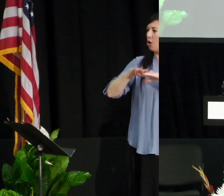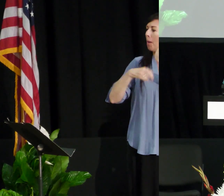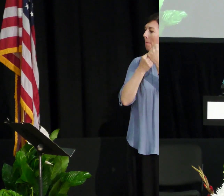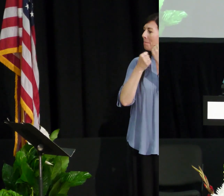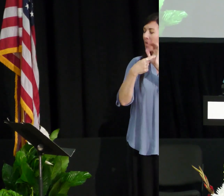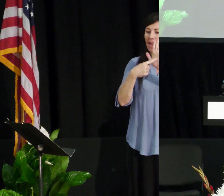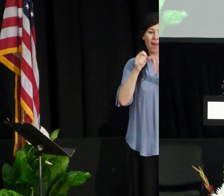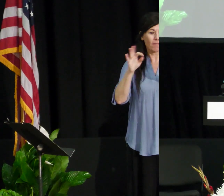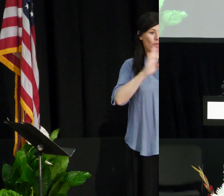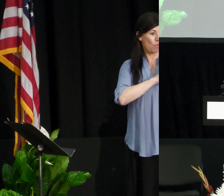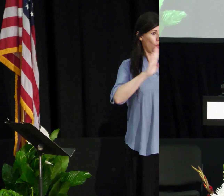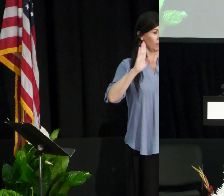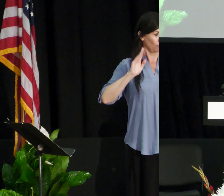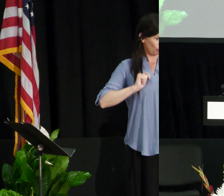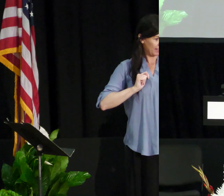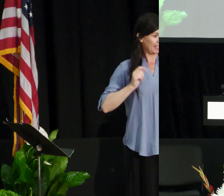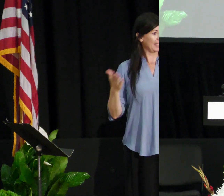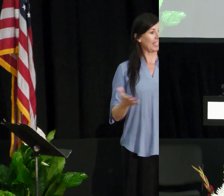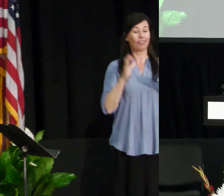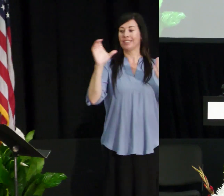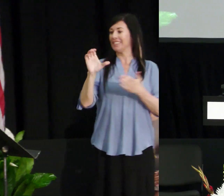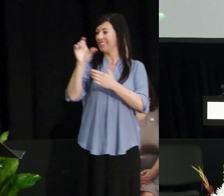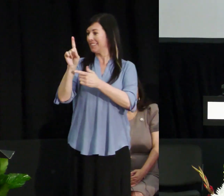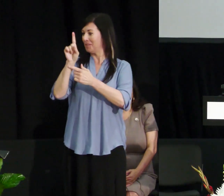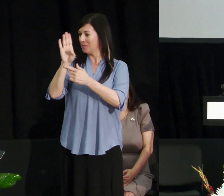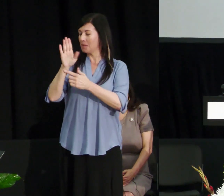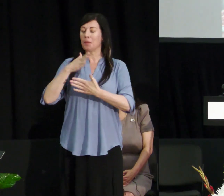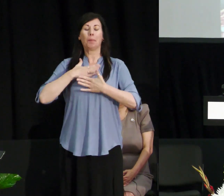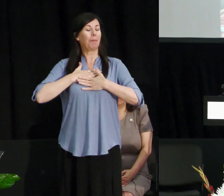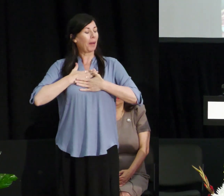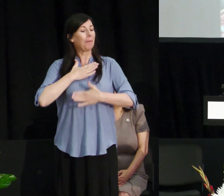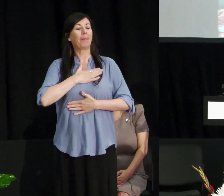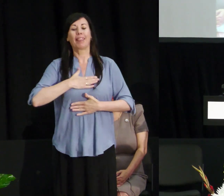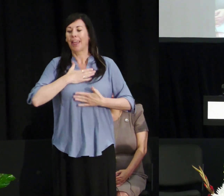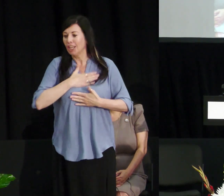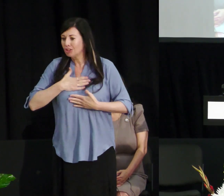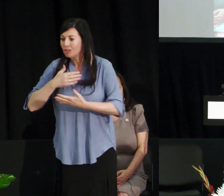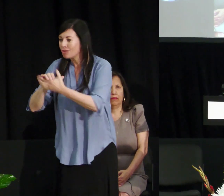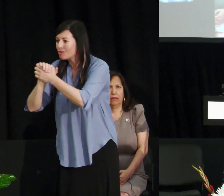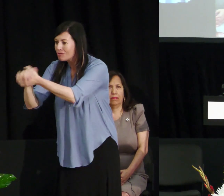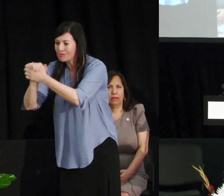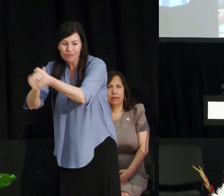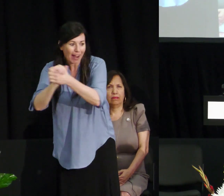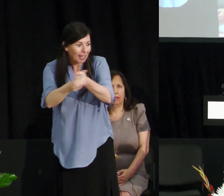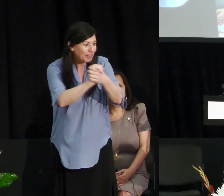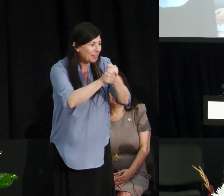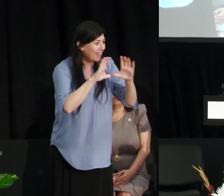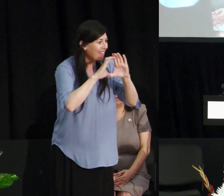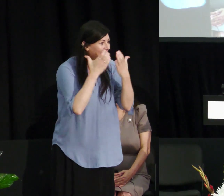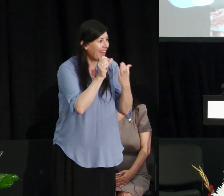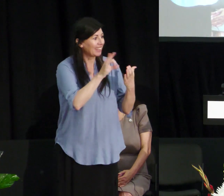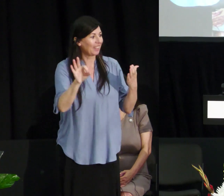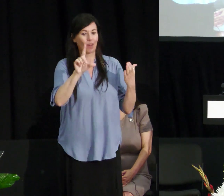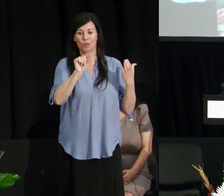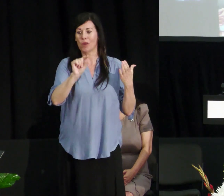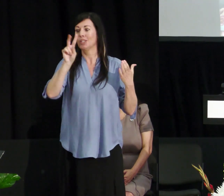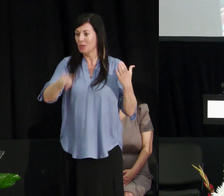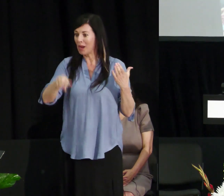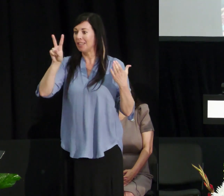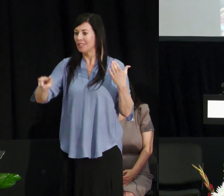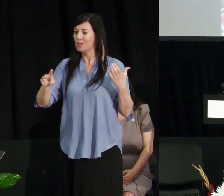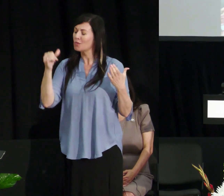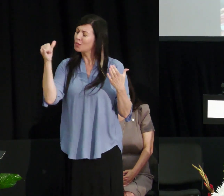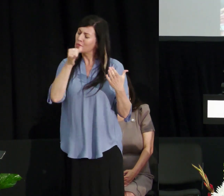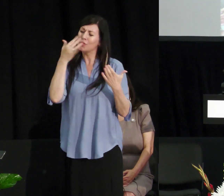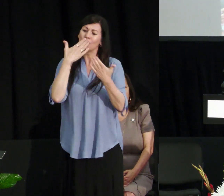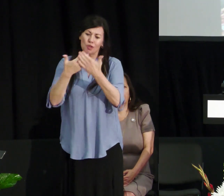of the Colorado School for the Deaf and the Blind, it is my distinct pleasure to congratulate the class of 2022 on